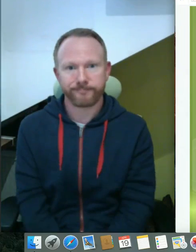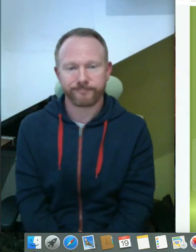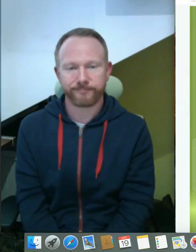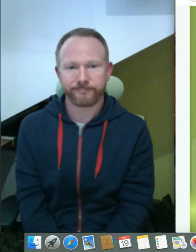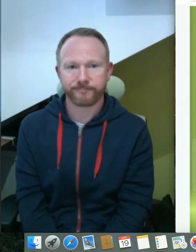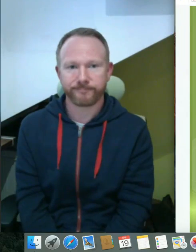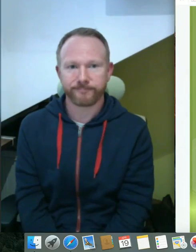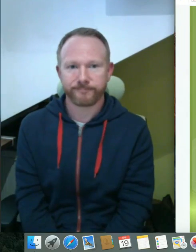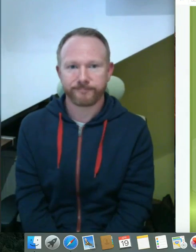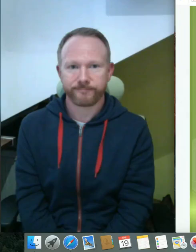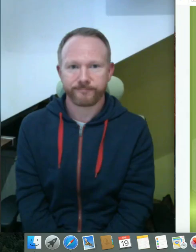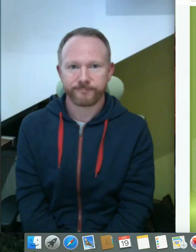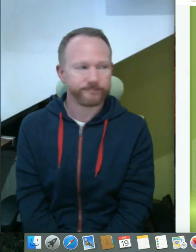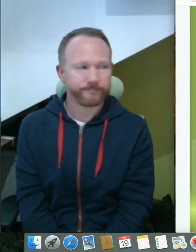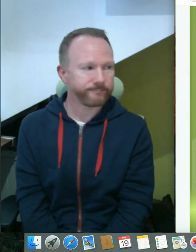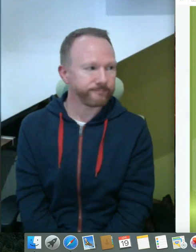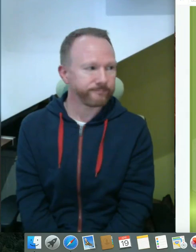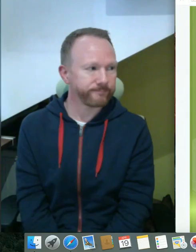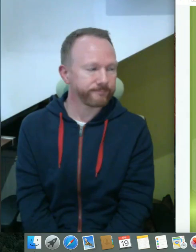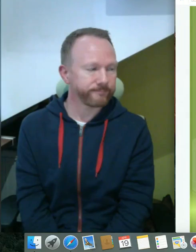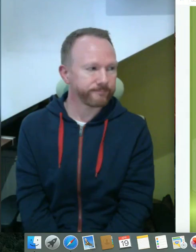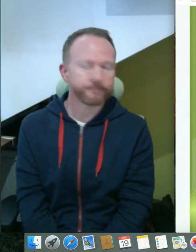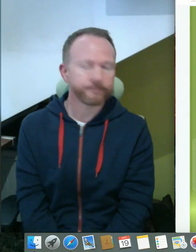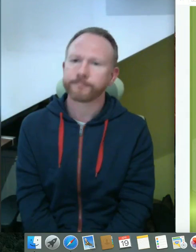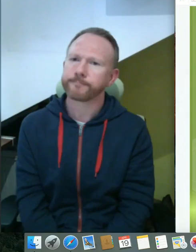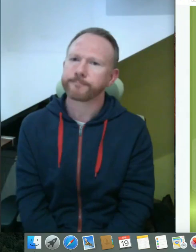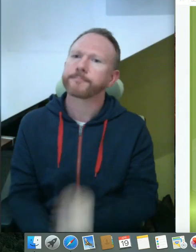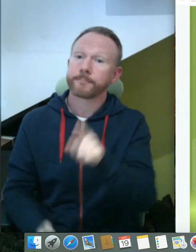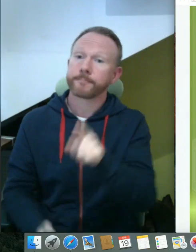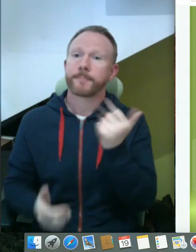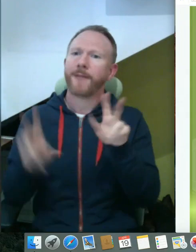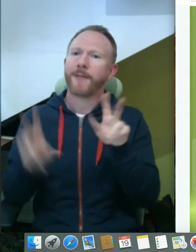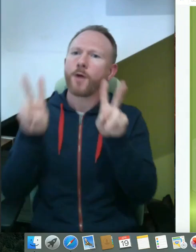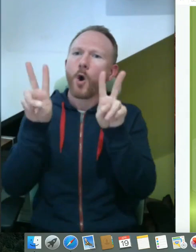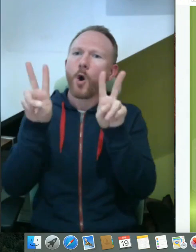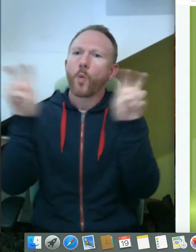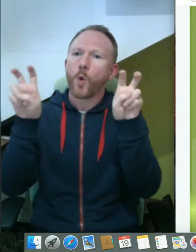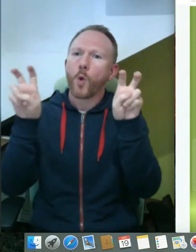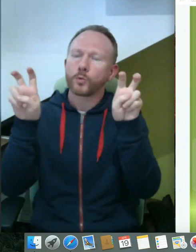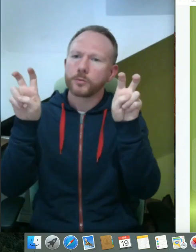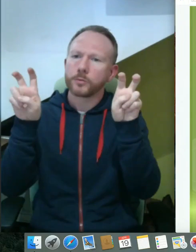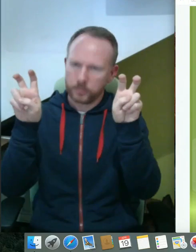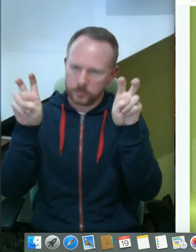And I'll just read a quote out from some research conducted by Vidal,